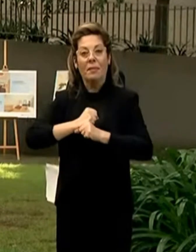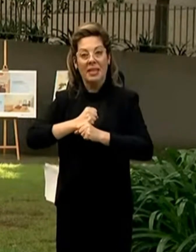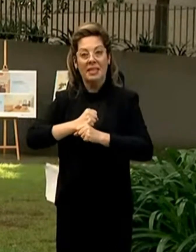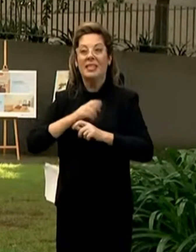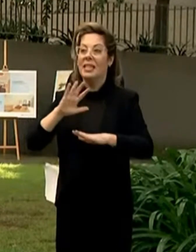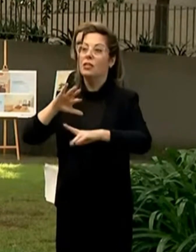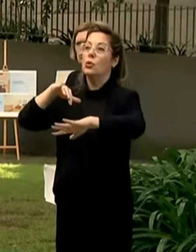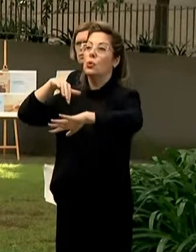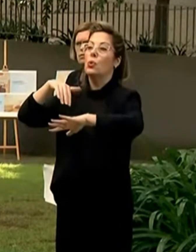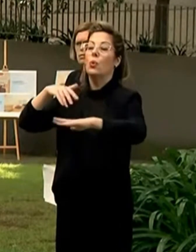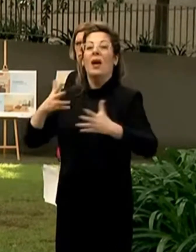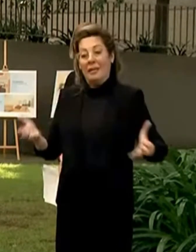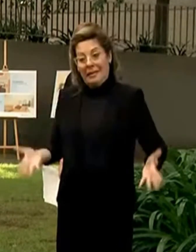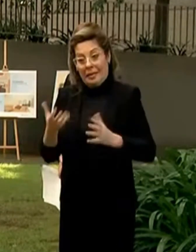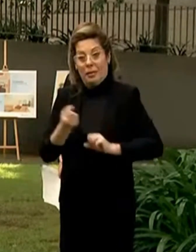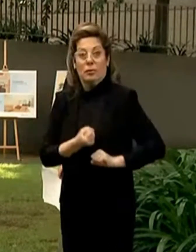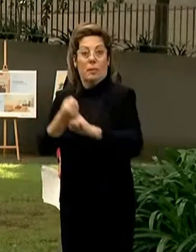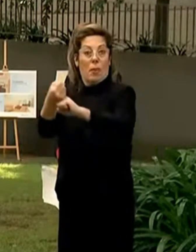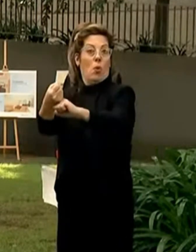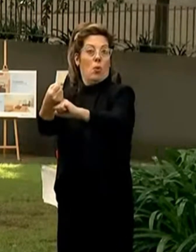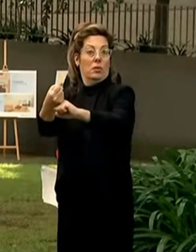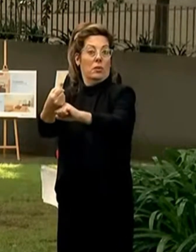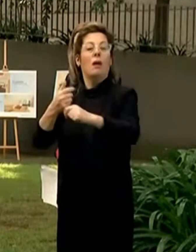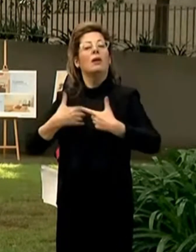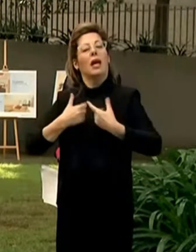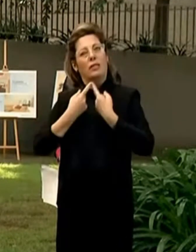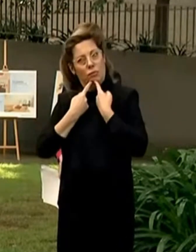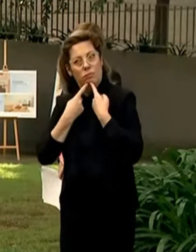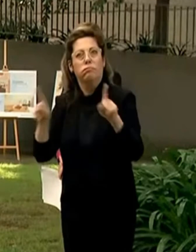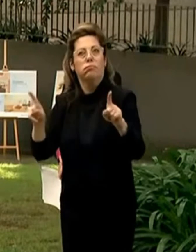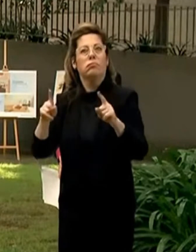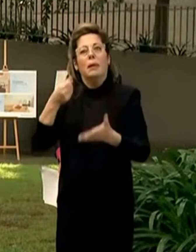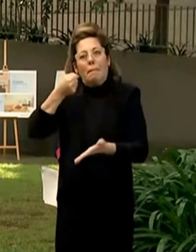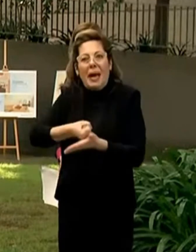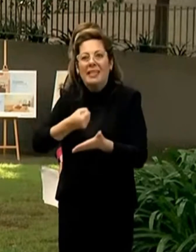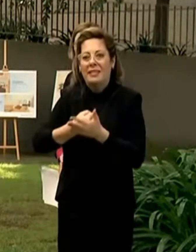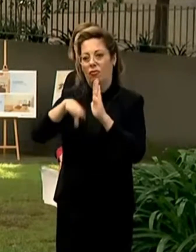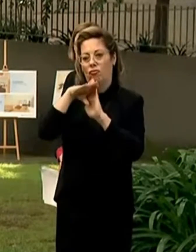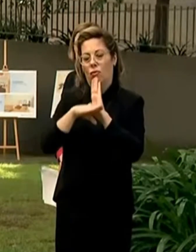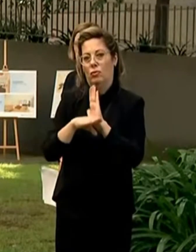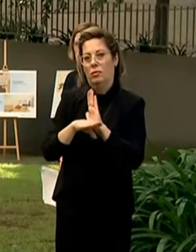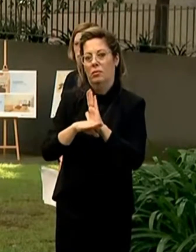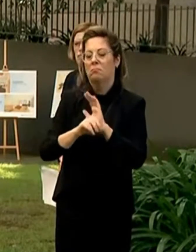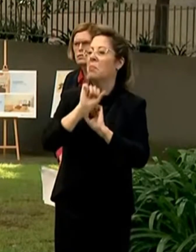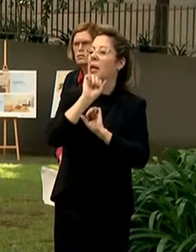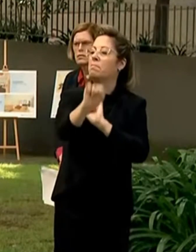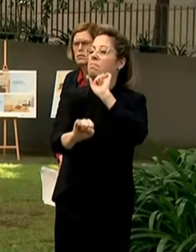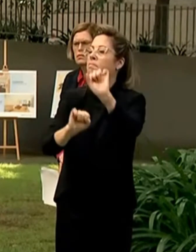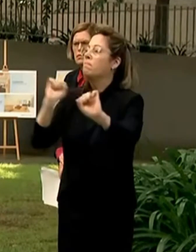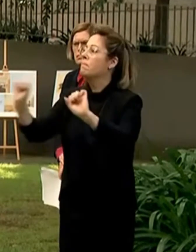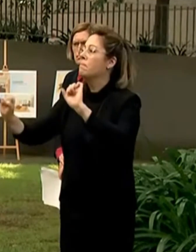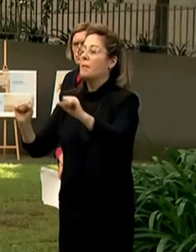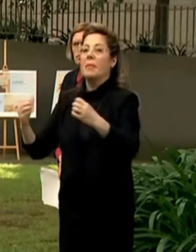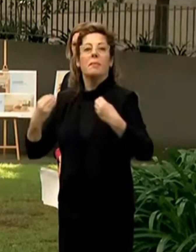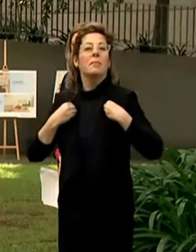But if any business wants to go over and above that advice, that's a matter for them. And I'd especially like businesses to consider their situation if they